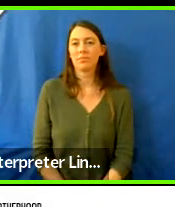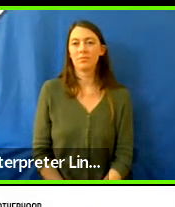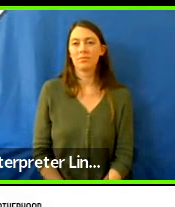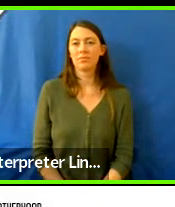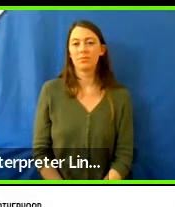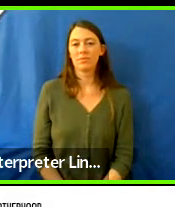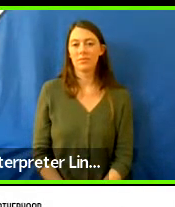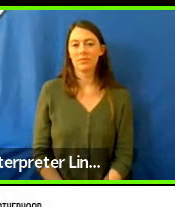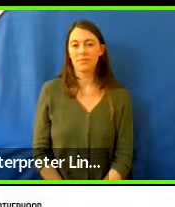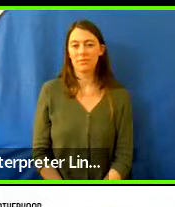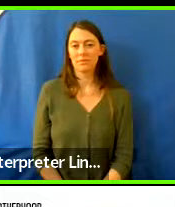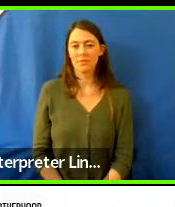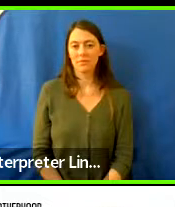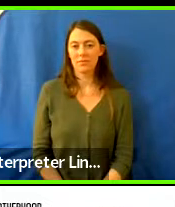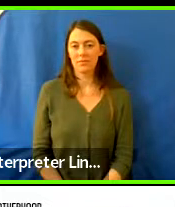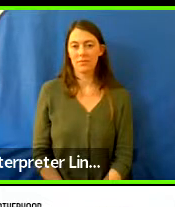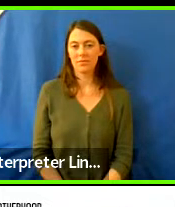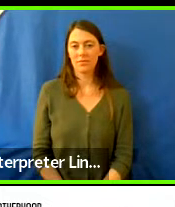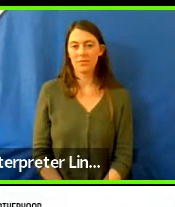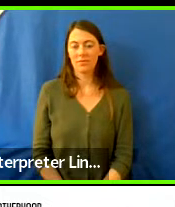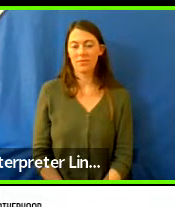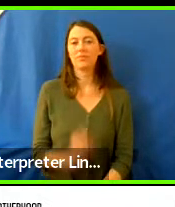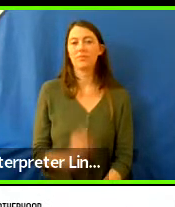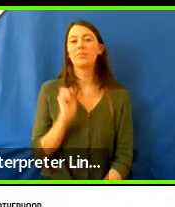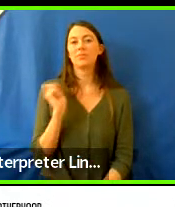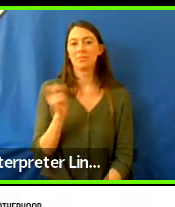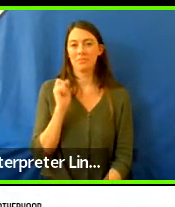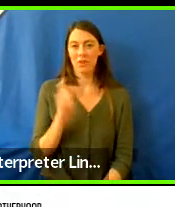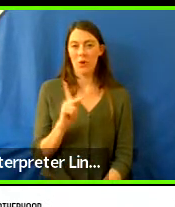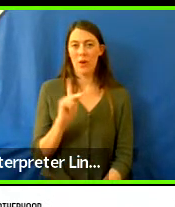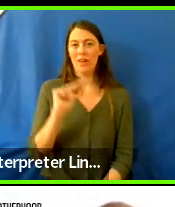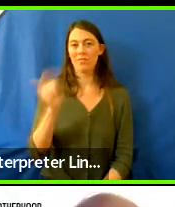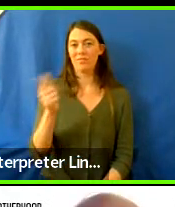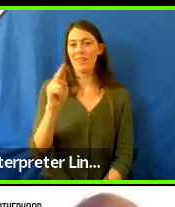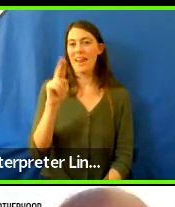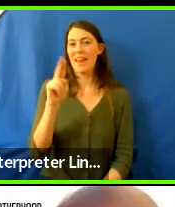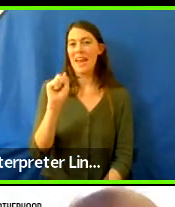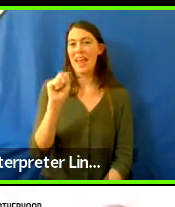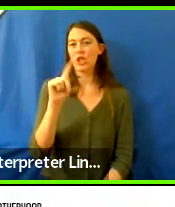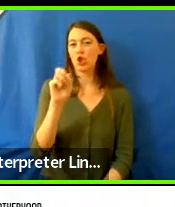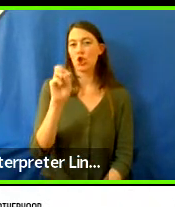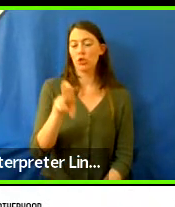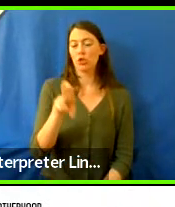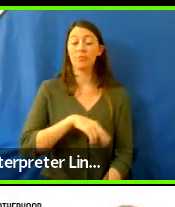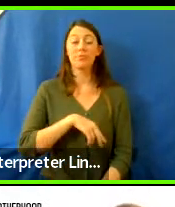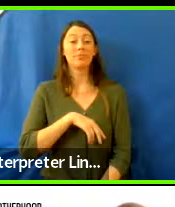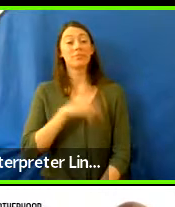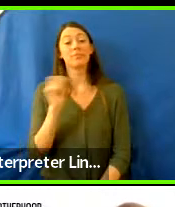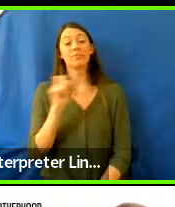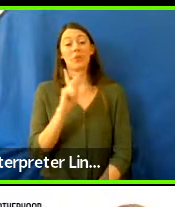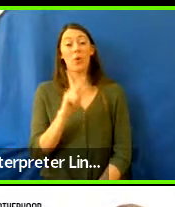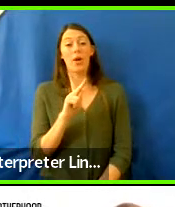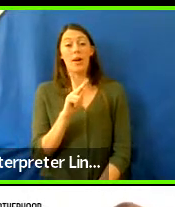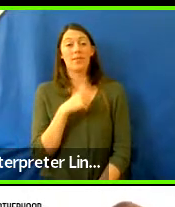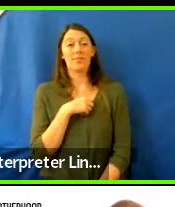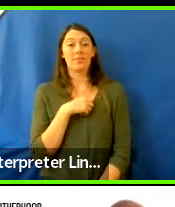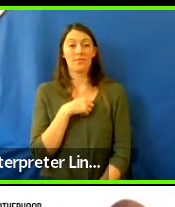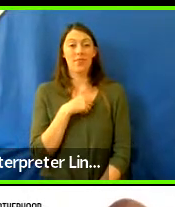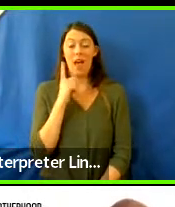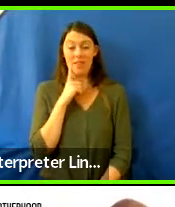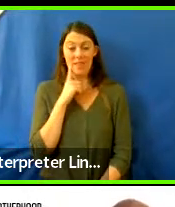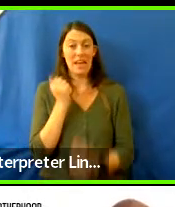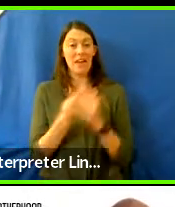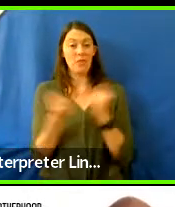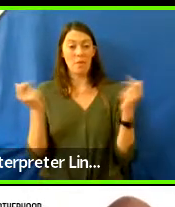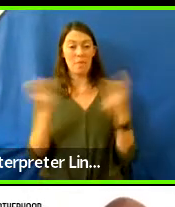All right. You got it, Nestor. Okay. I think that, yeah, that's everyone. Welcome